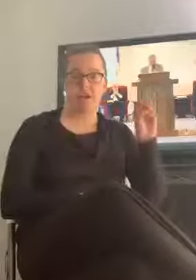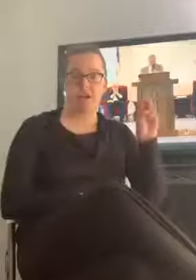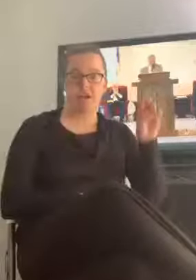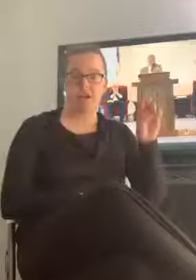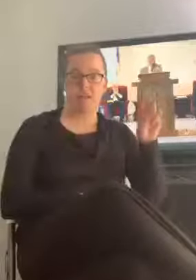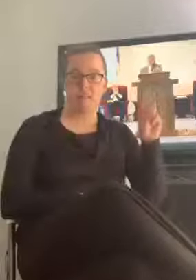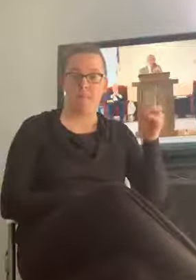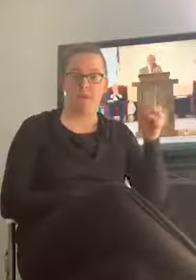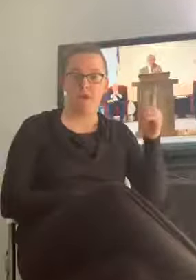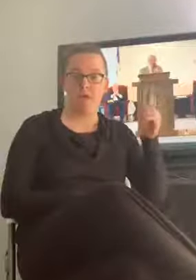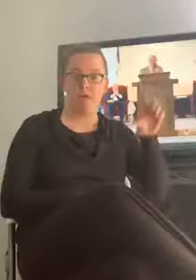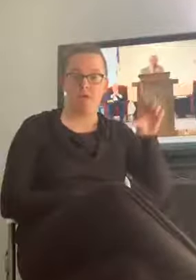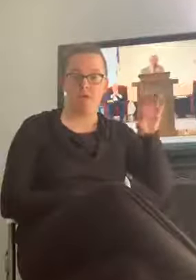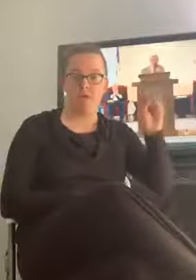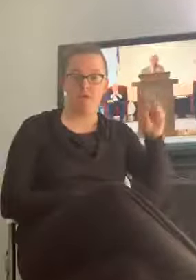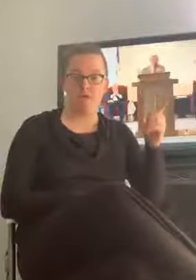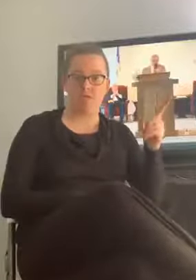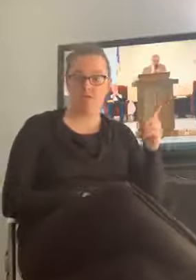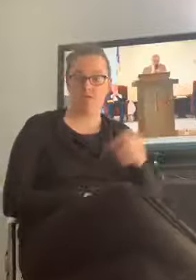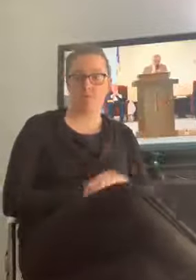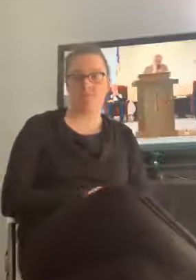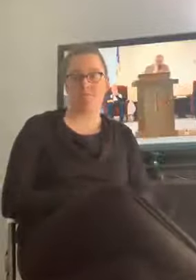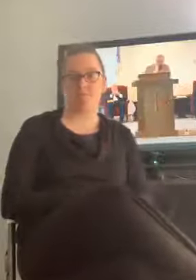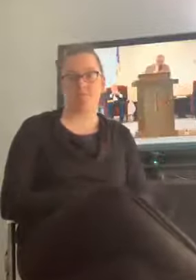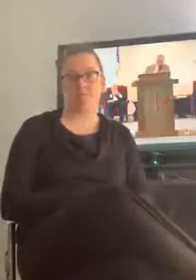That's a bright note.